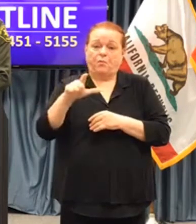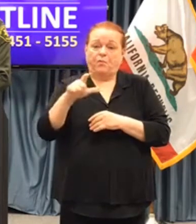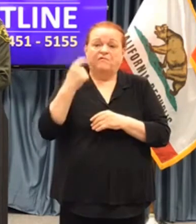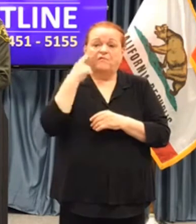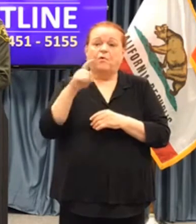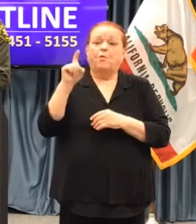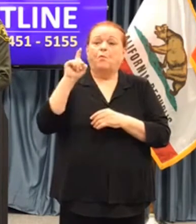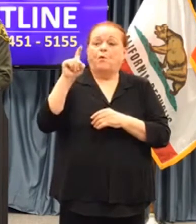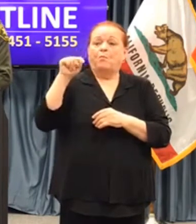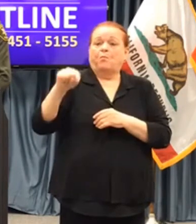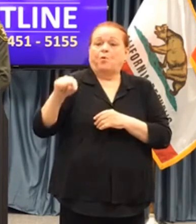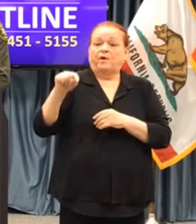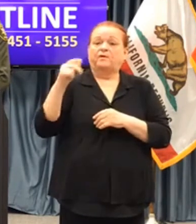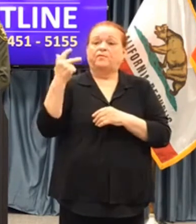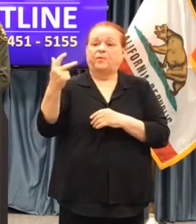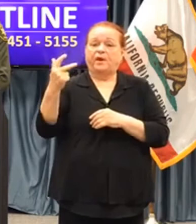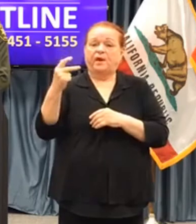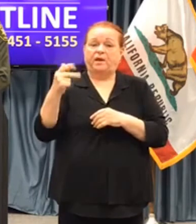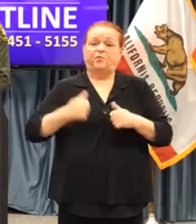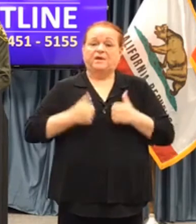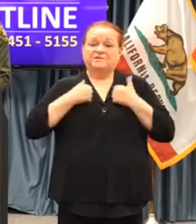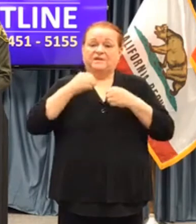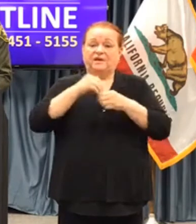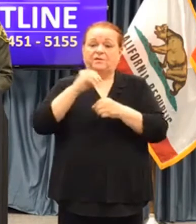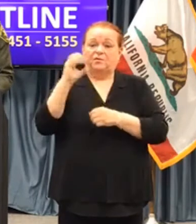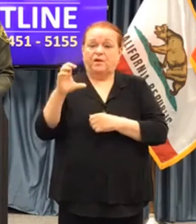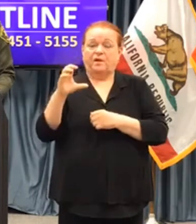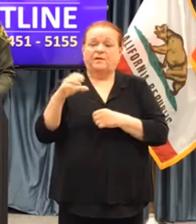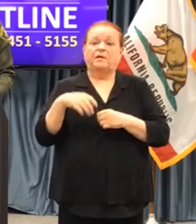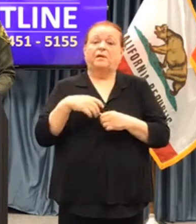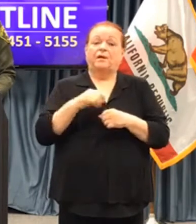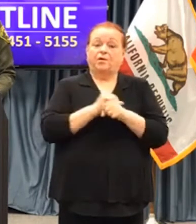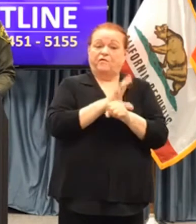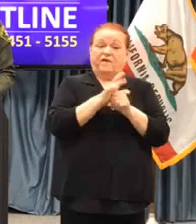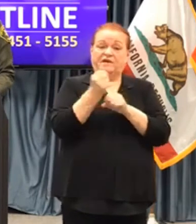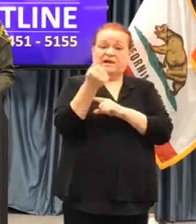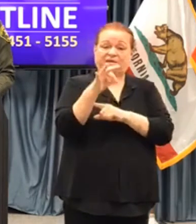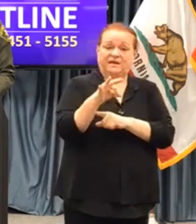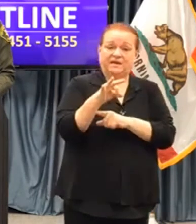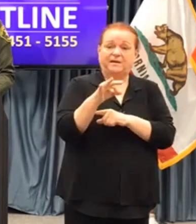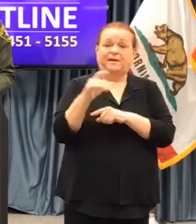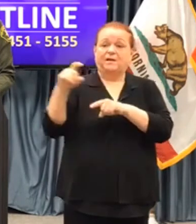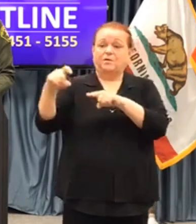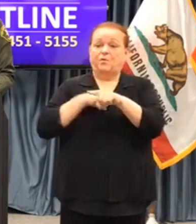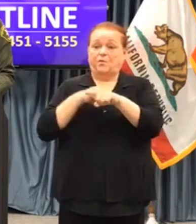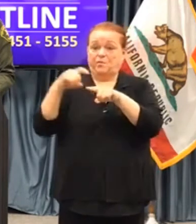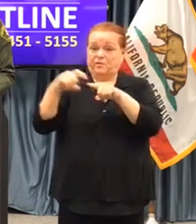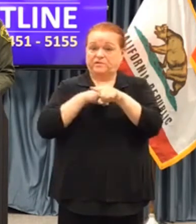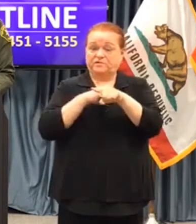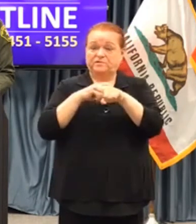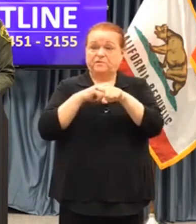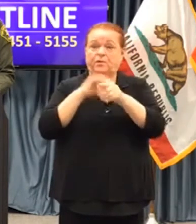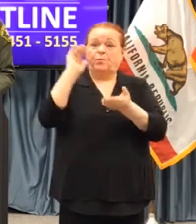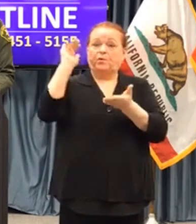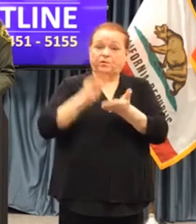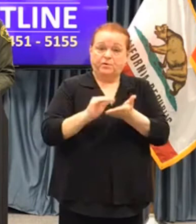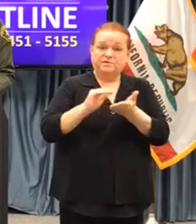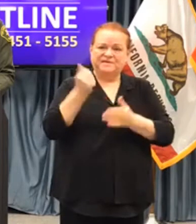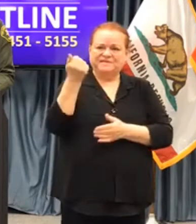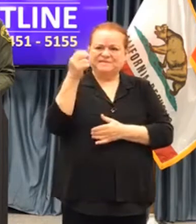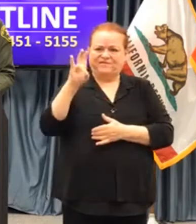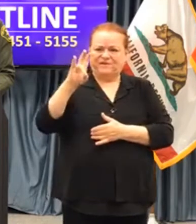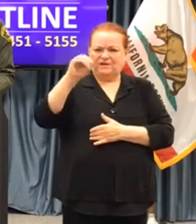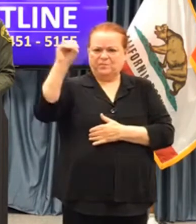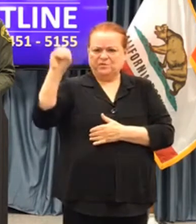residents. As a result of COVID-19 over the last month, we've seen our calls into dispatch reduced by